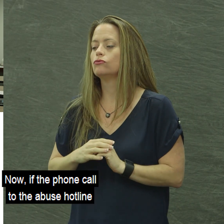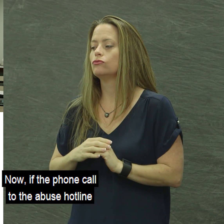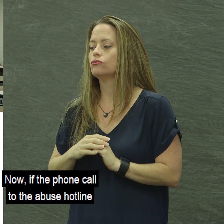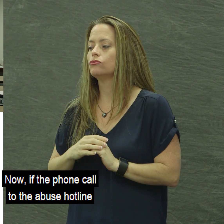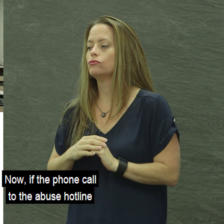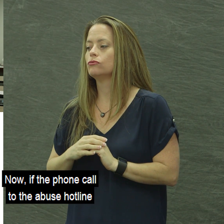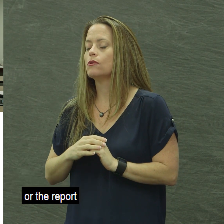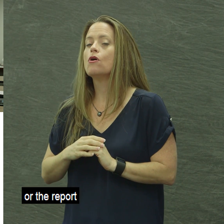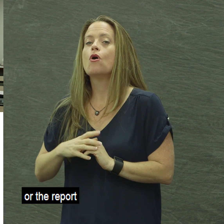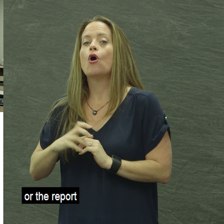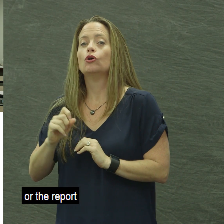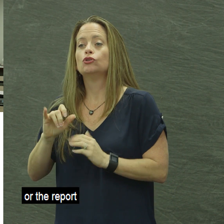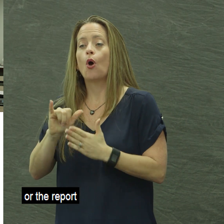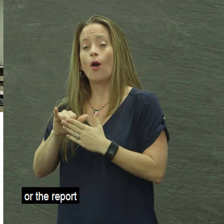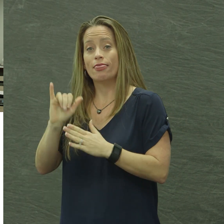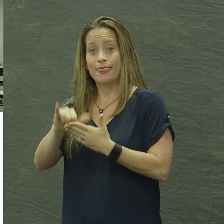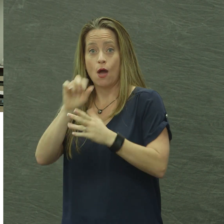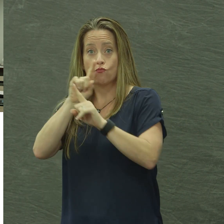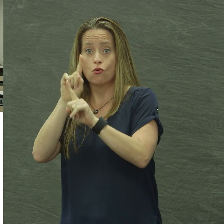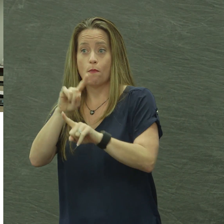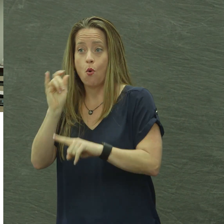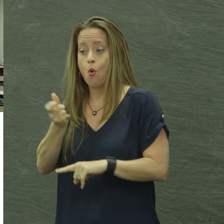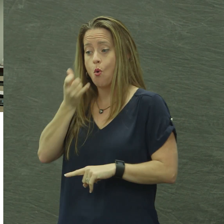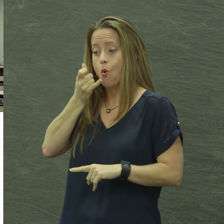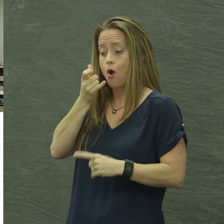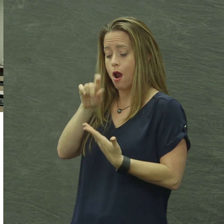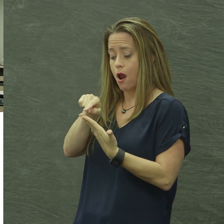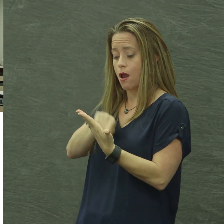to the abuse hotline or the report